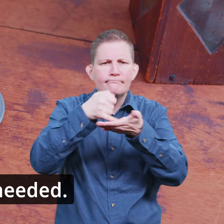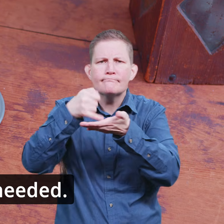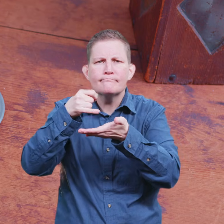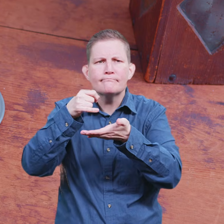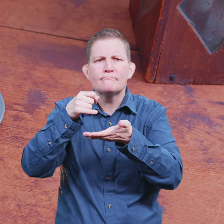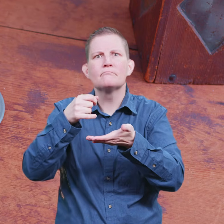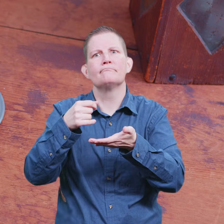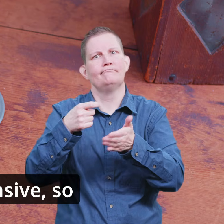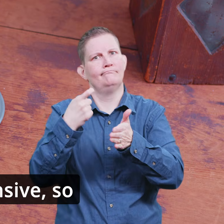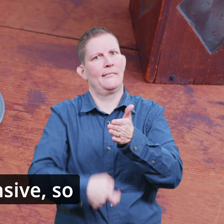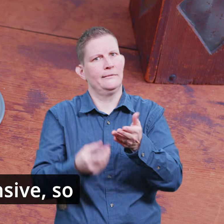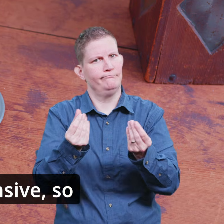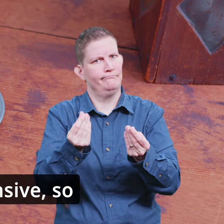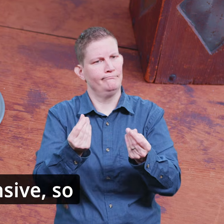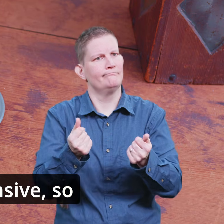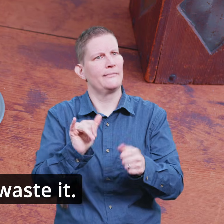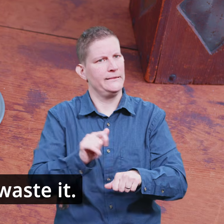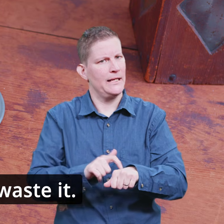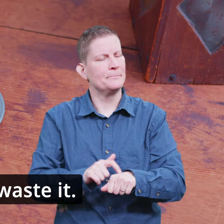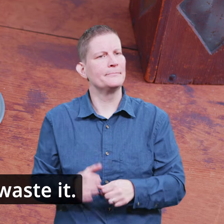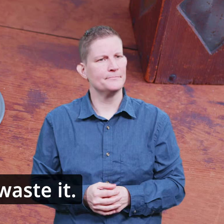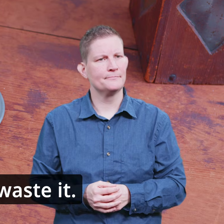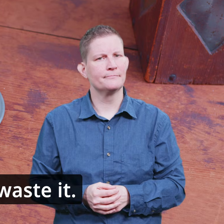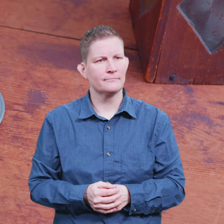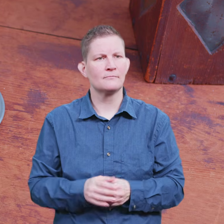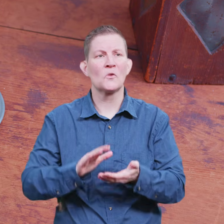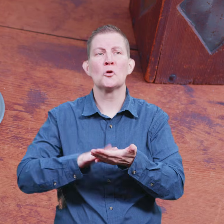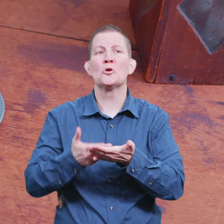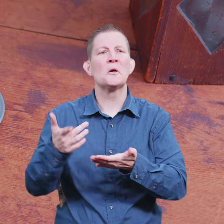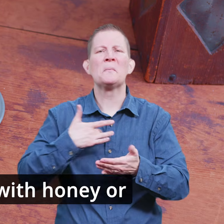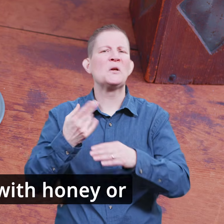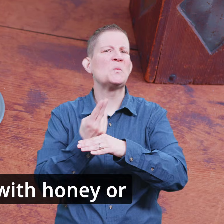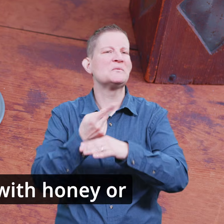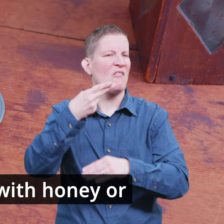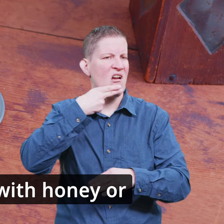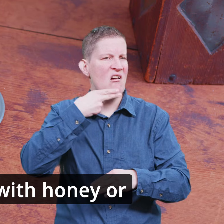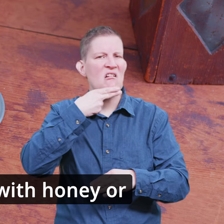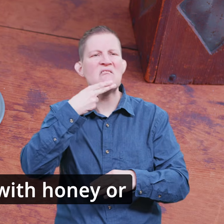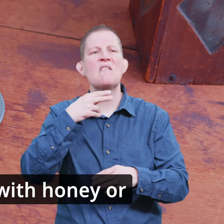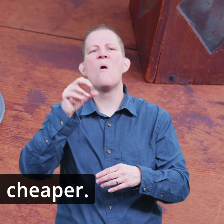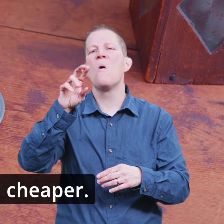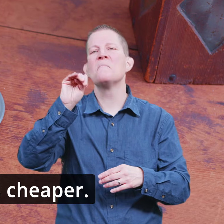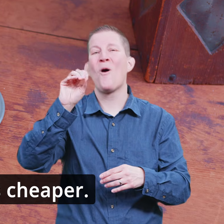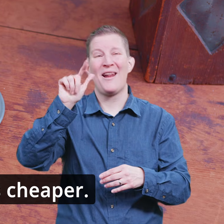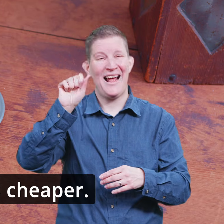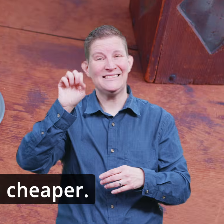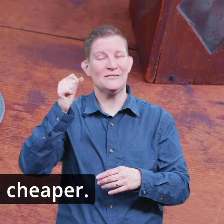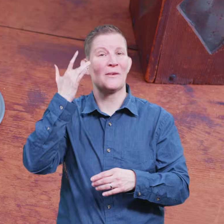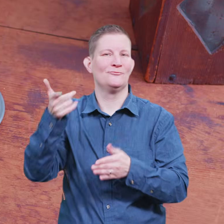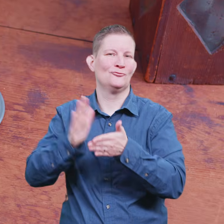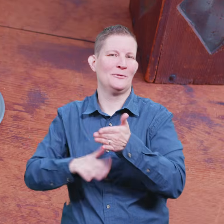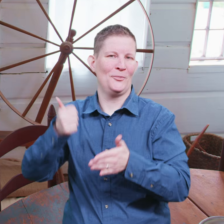what you needed. Sugar is very expensive, so you didn't want to waste it. Most cooking was done with honey or molasses, which